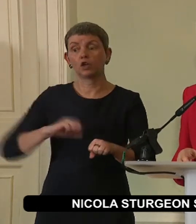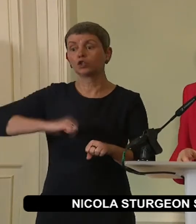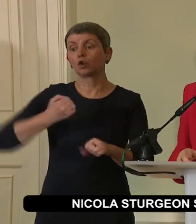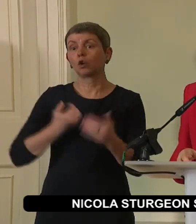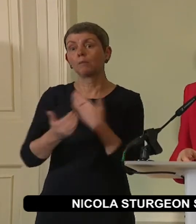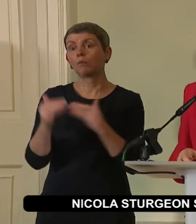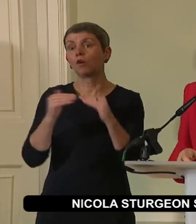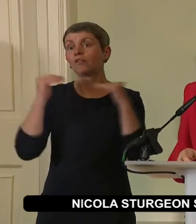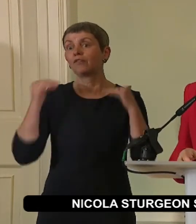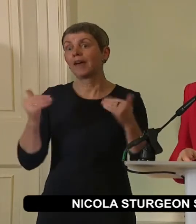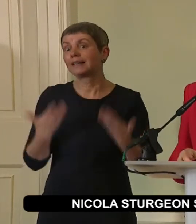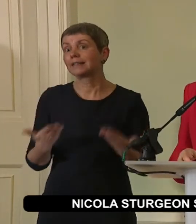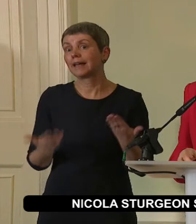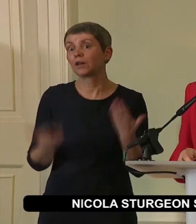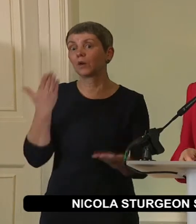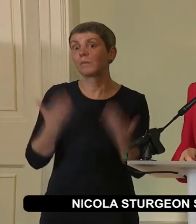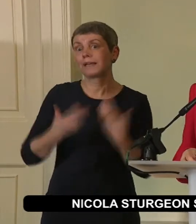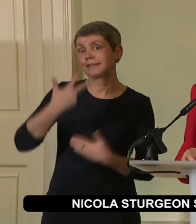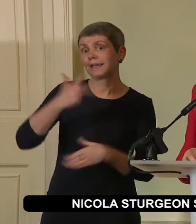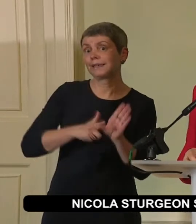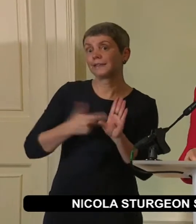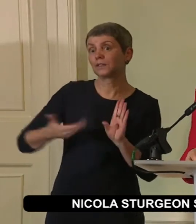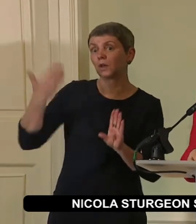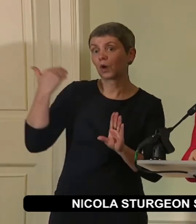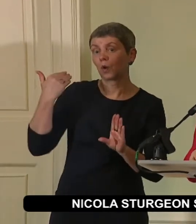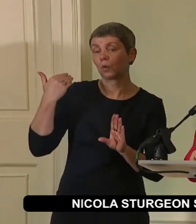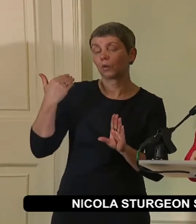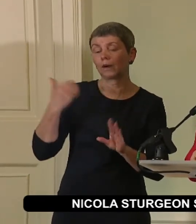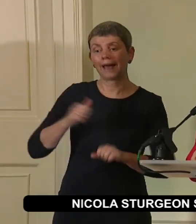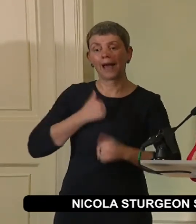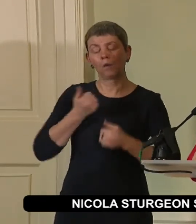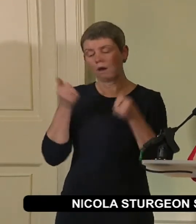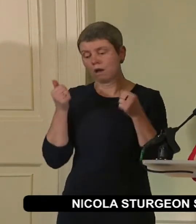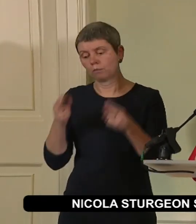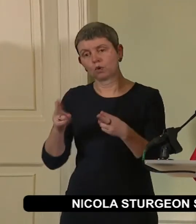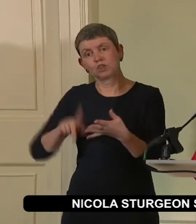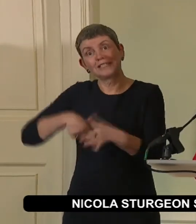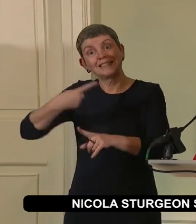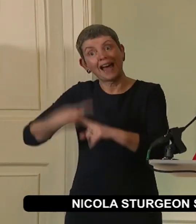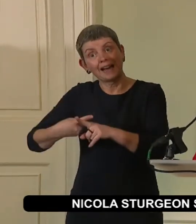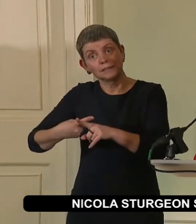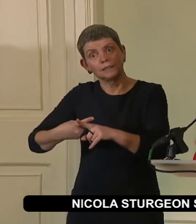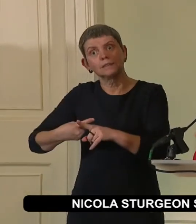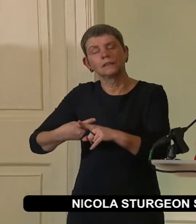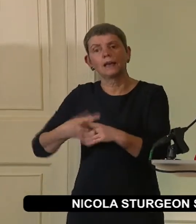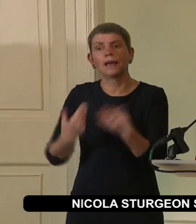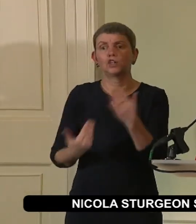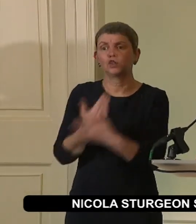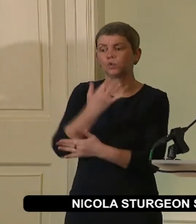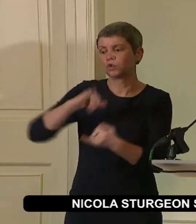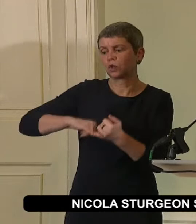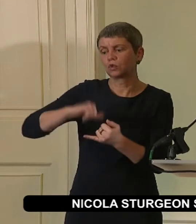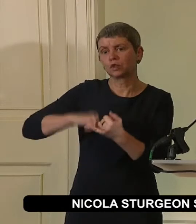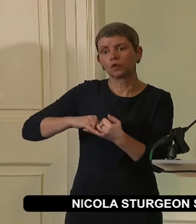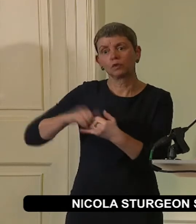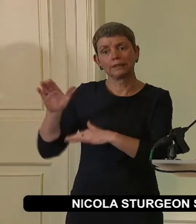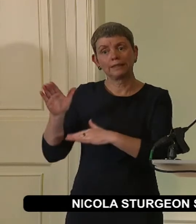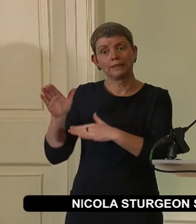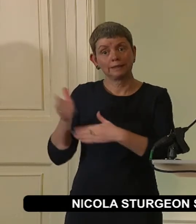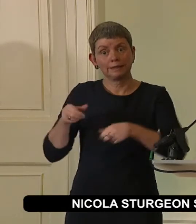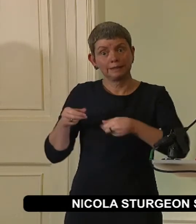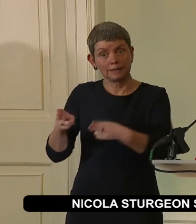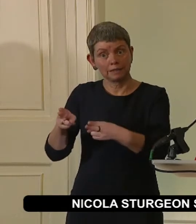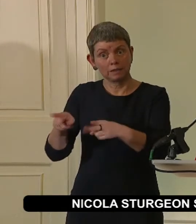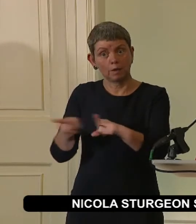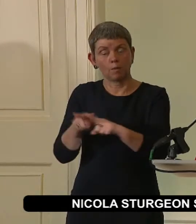in 2014. We have a more progressive approach to taxation and a new social security system with the Scottish Child Payment at its